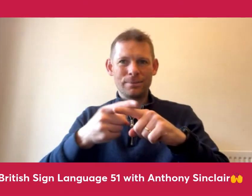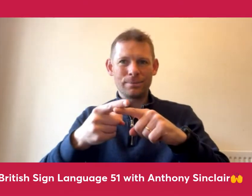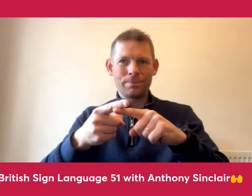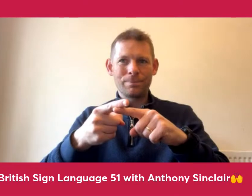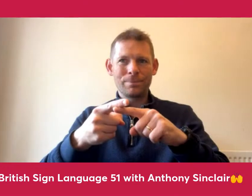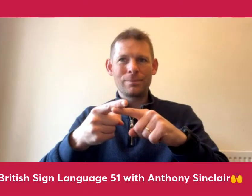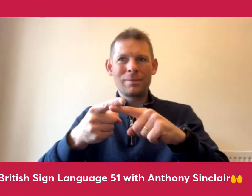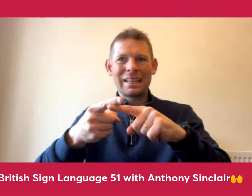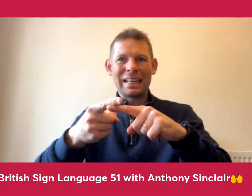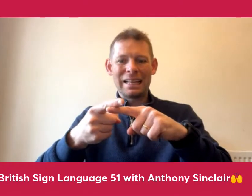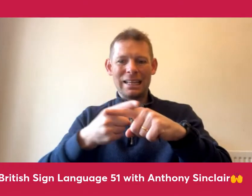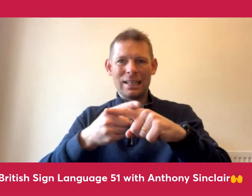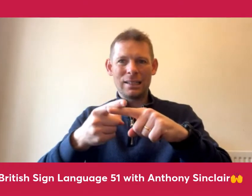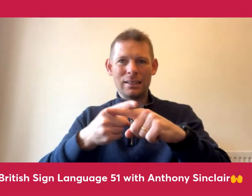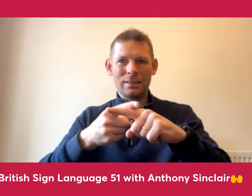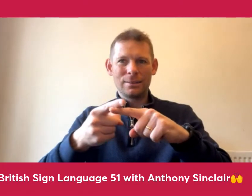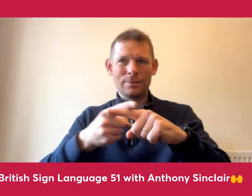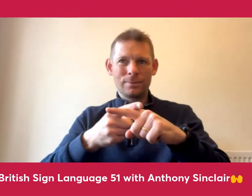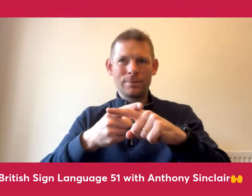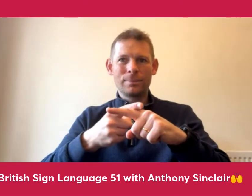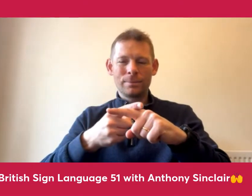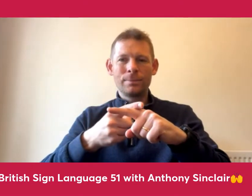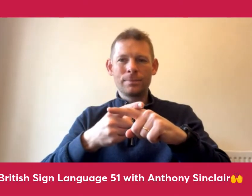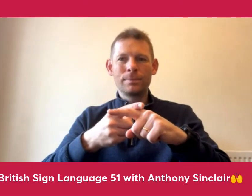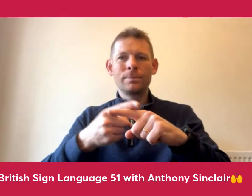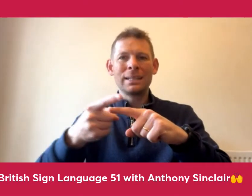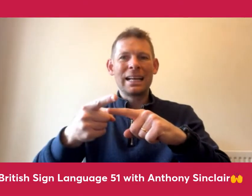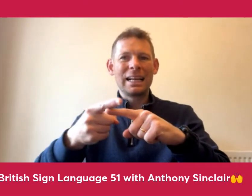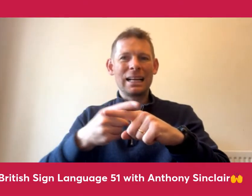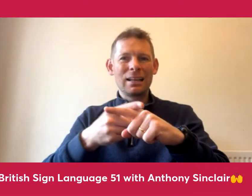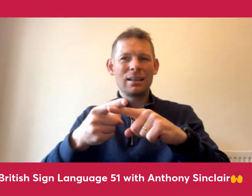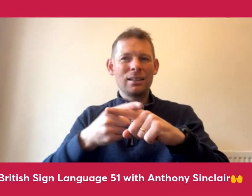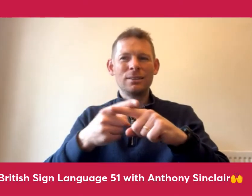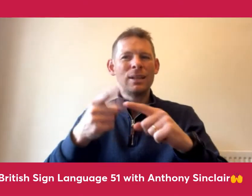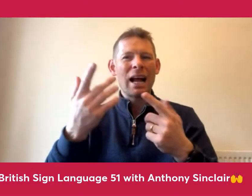And that's England. England.